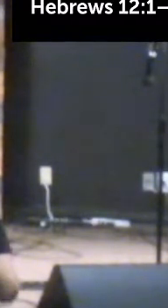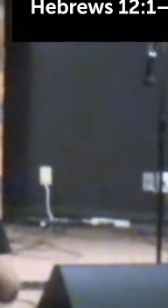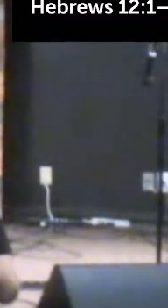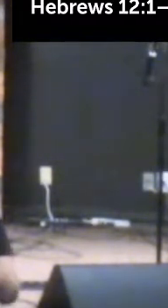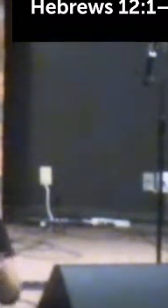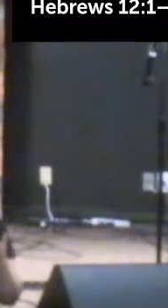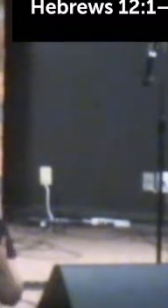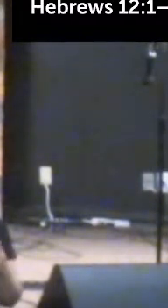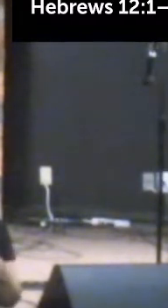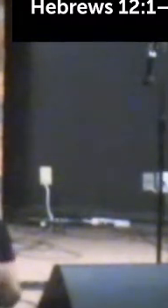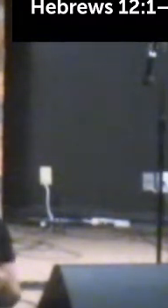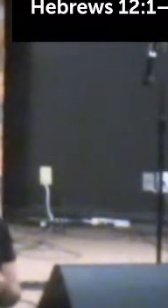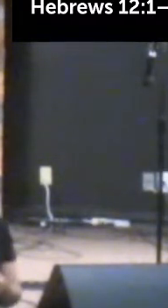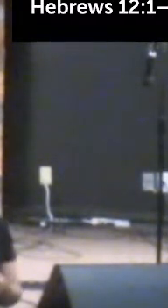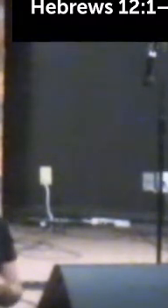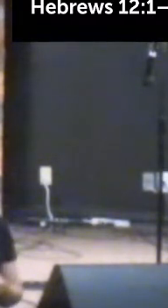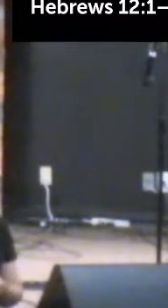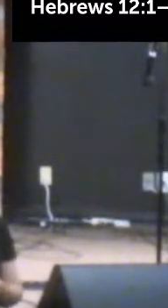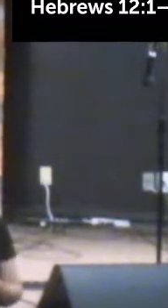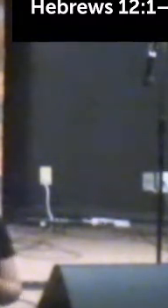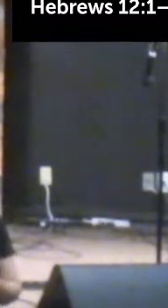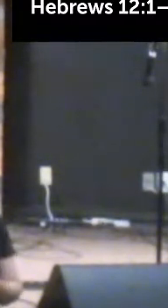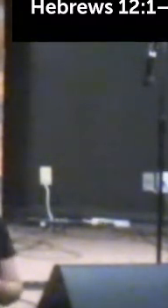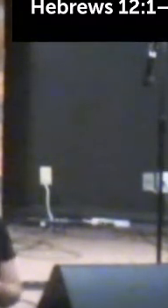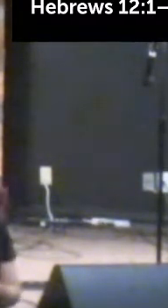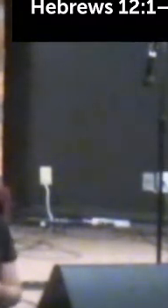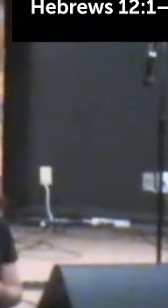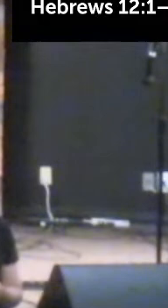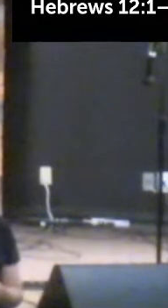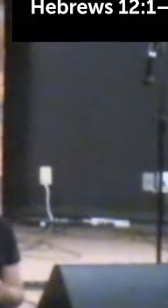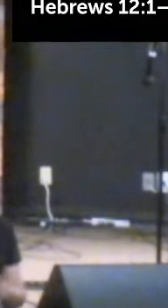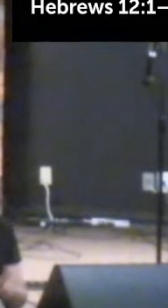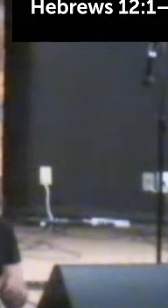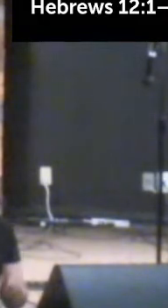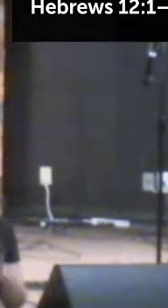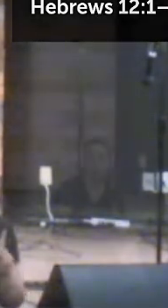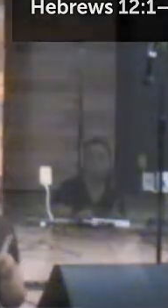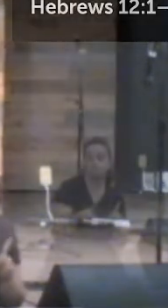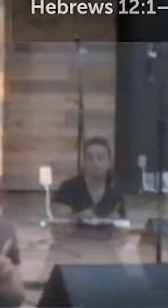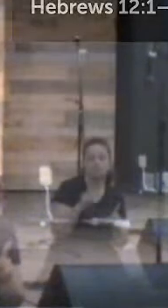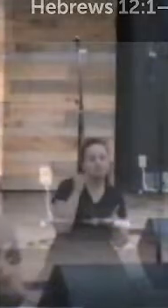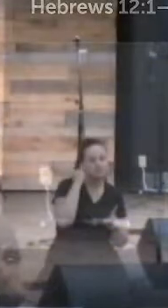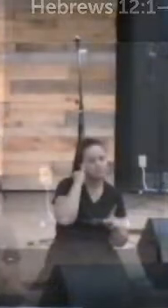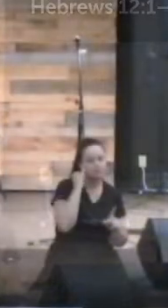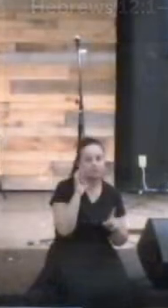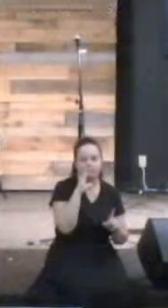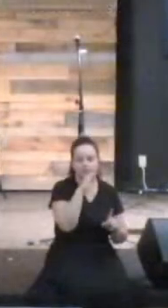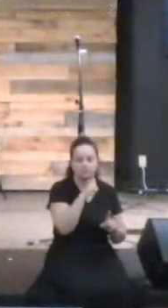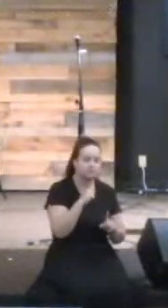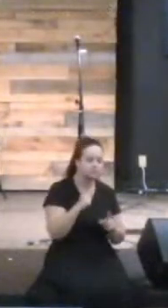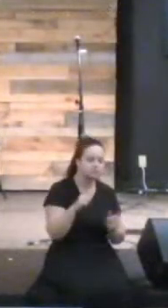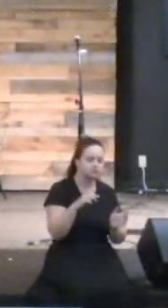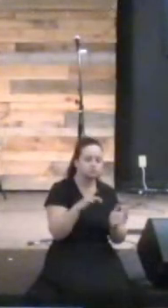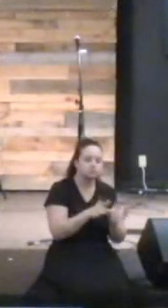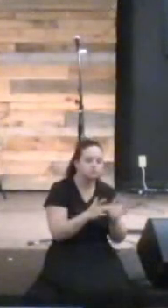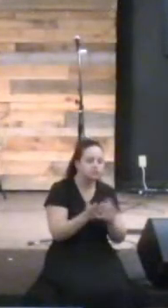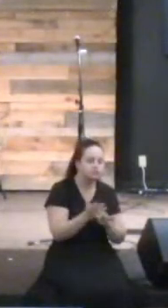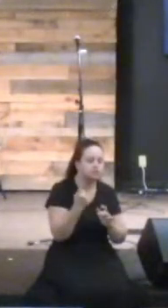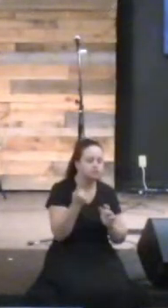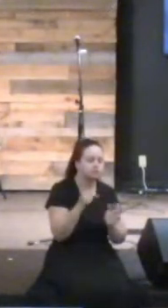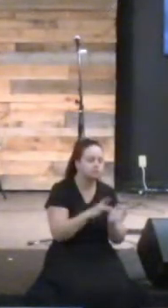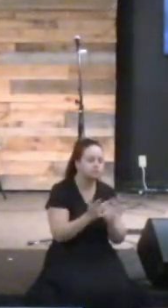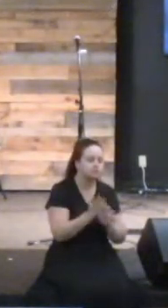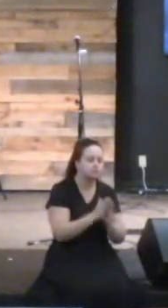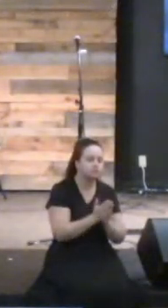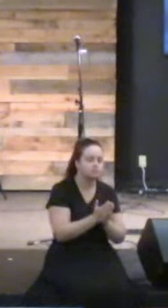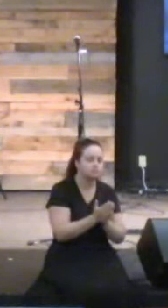not be a scholar definitely a mom not that intelligent at all but if I can make an inference about the Bible I think it's this